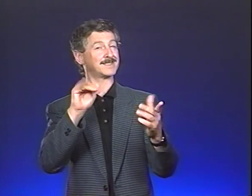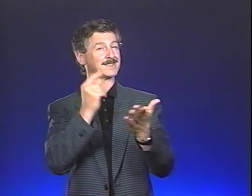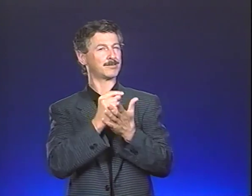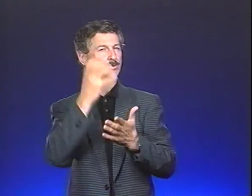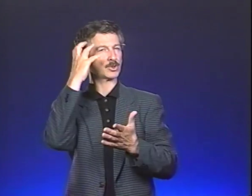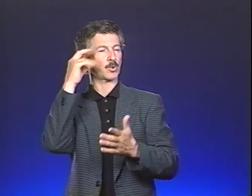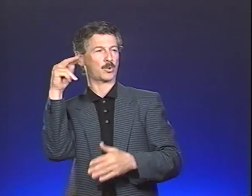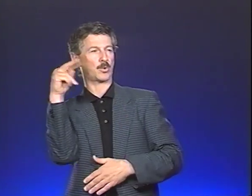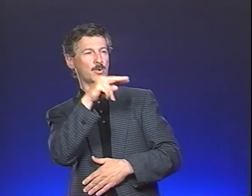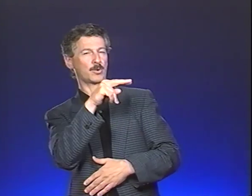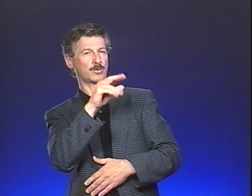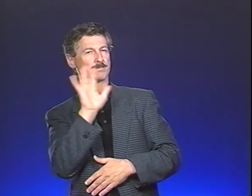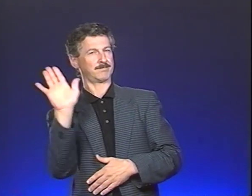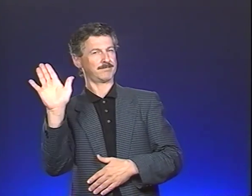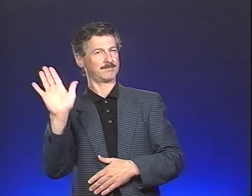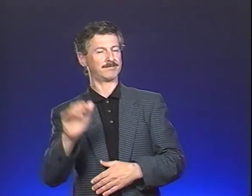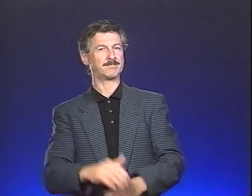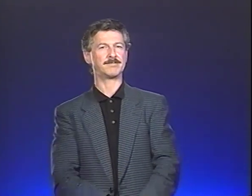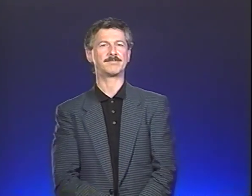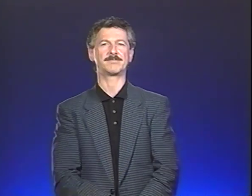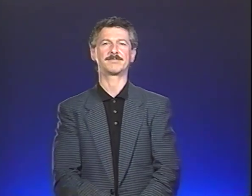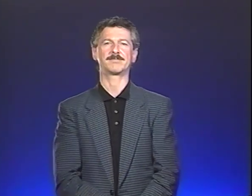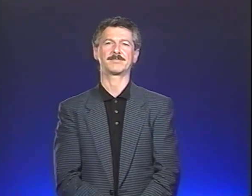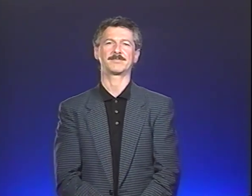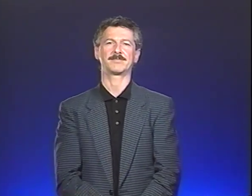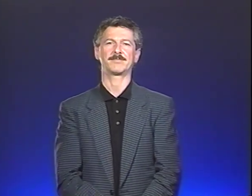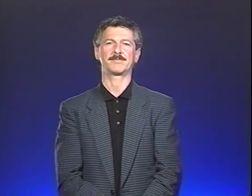Stokoe felt that signs were different, and that was his view in the 1960s.